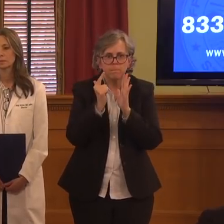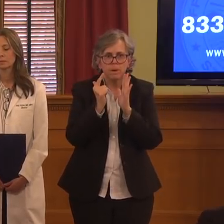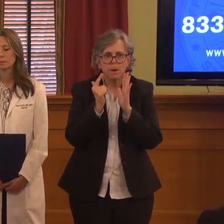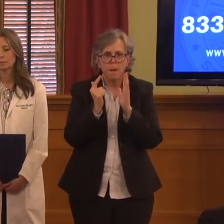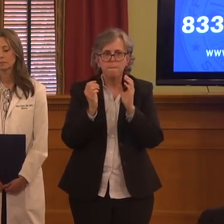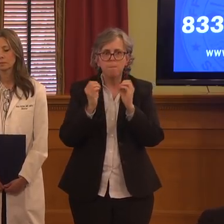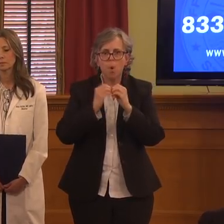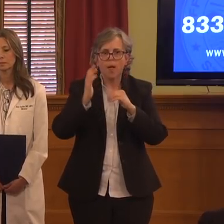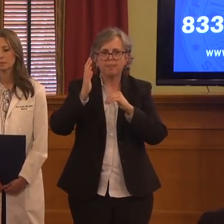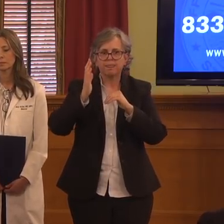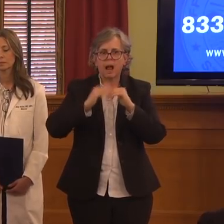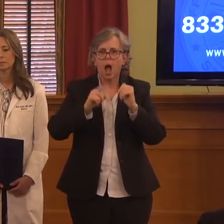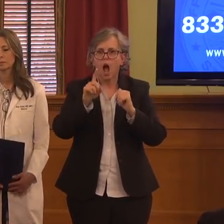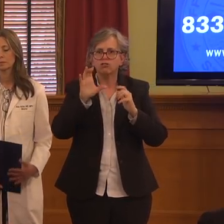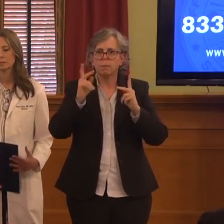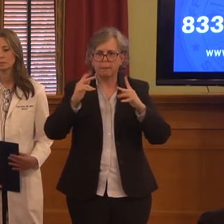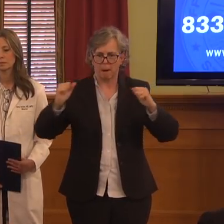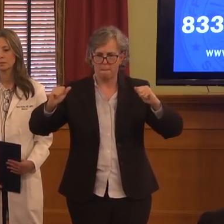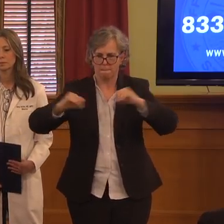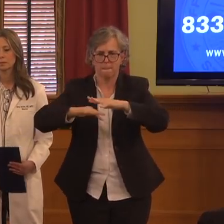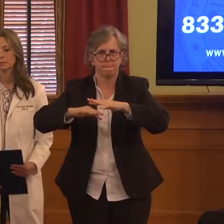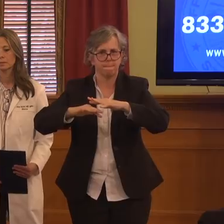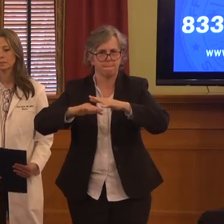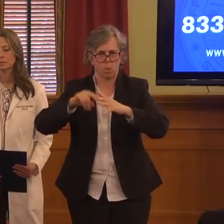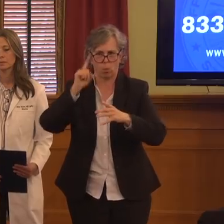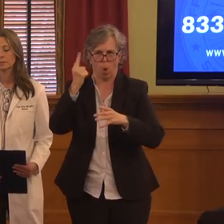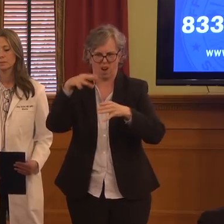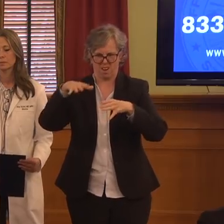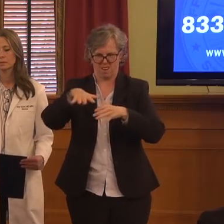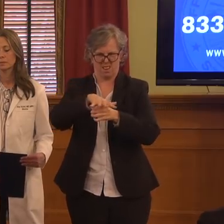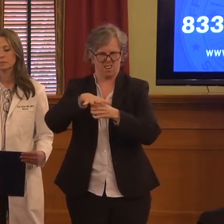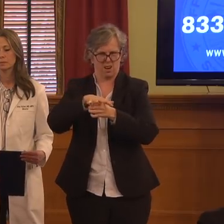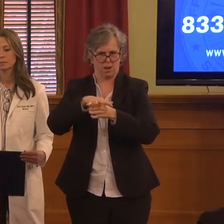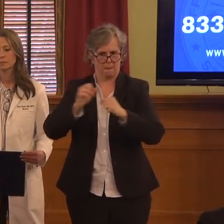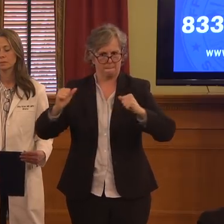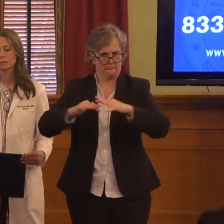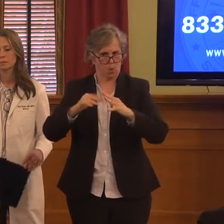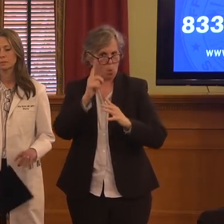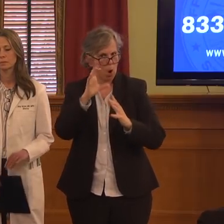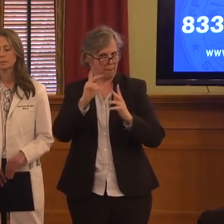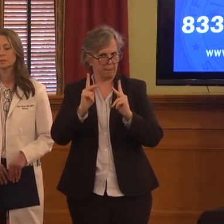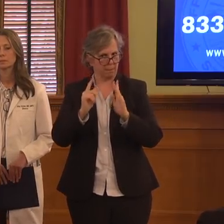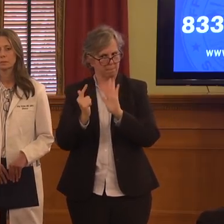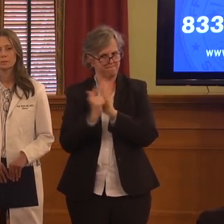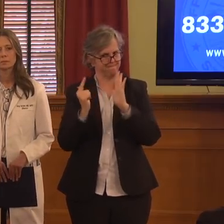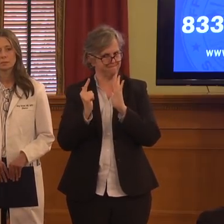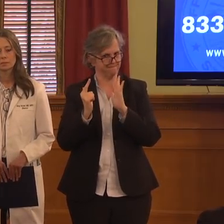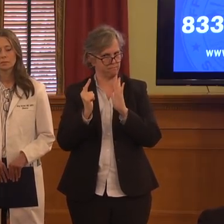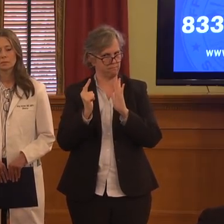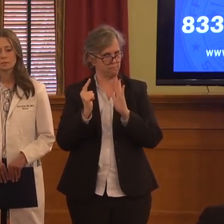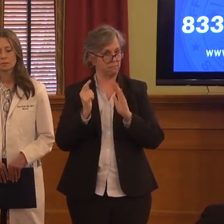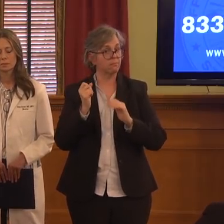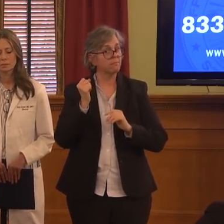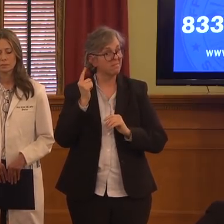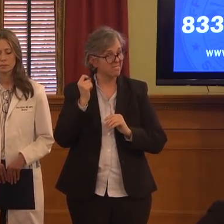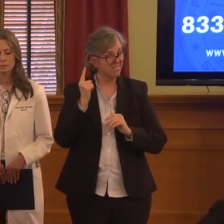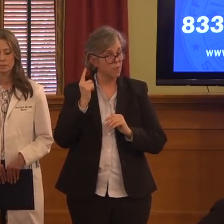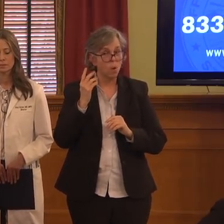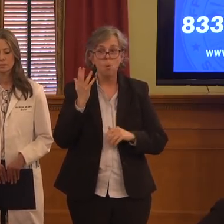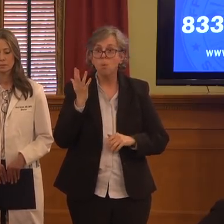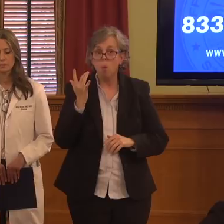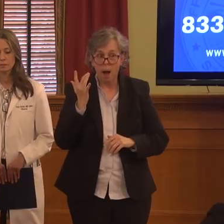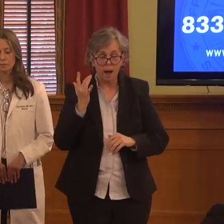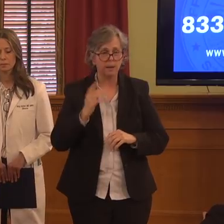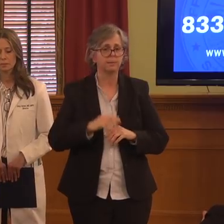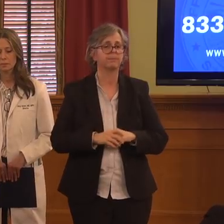So this is an attempt to make sure everyone understands that we